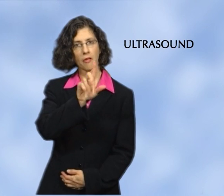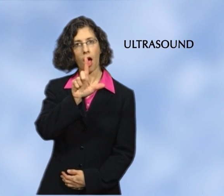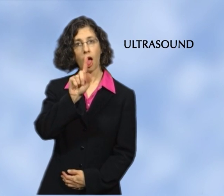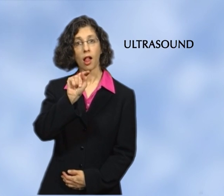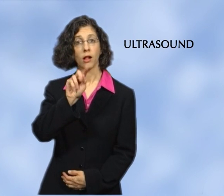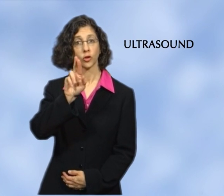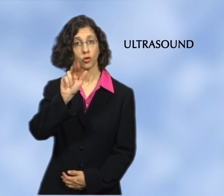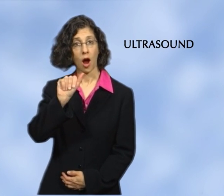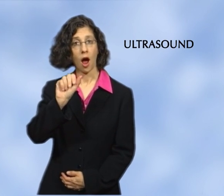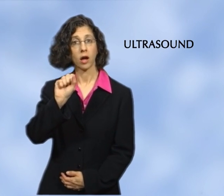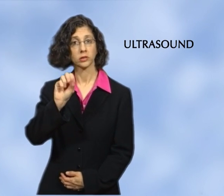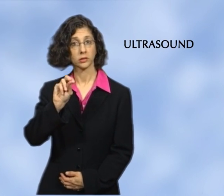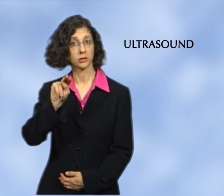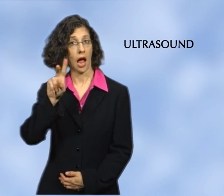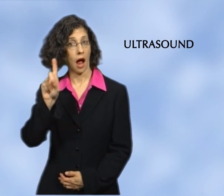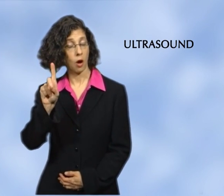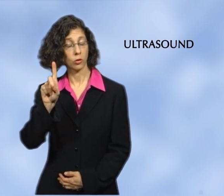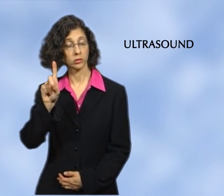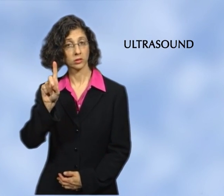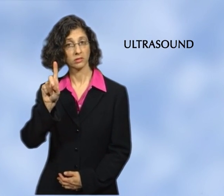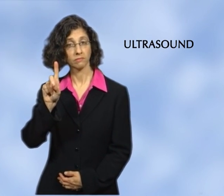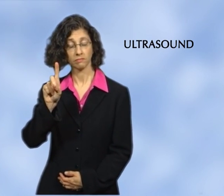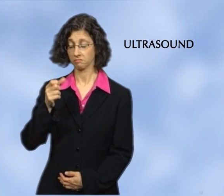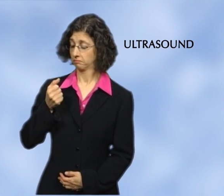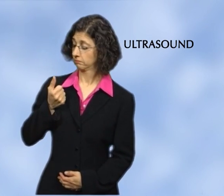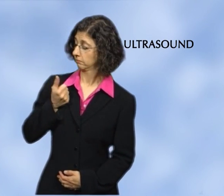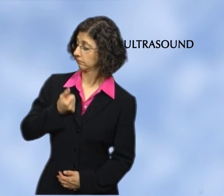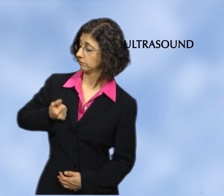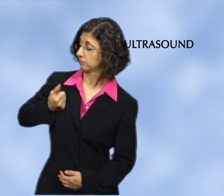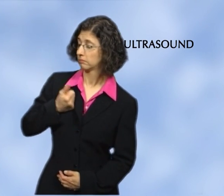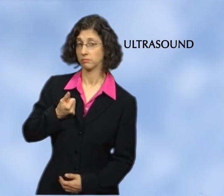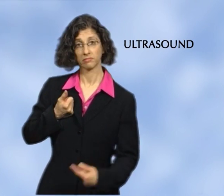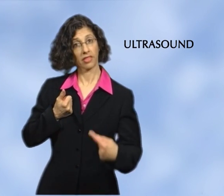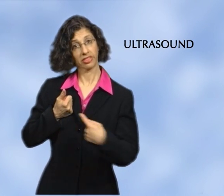An ultrasound is a painless test